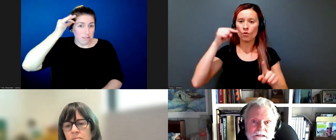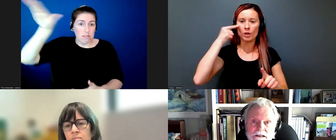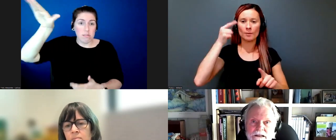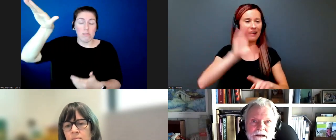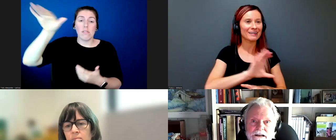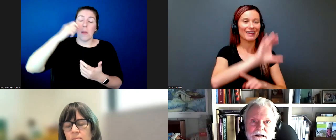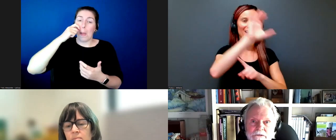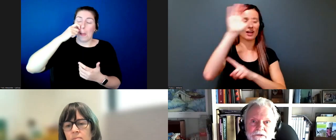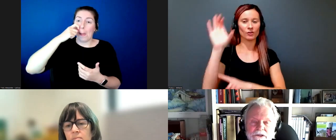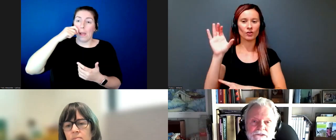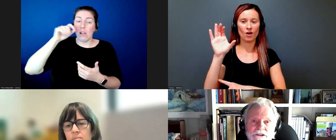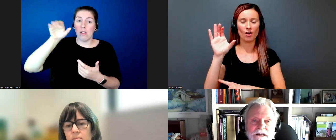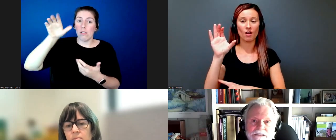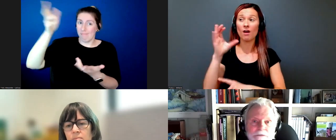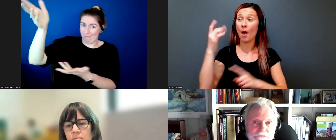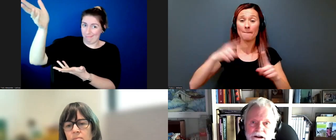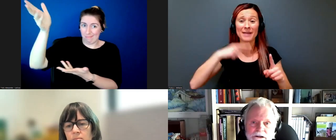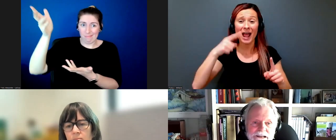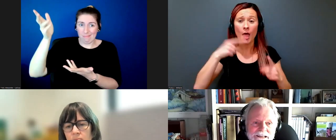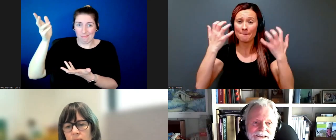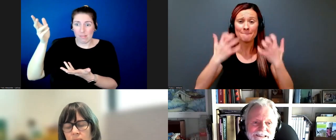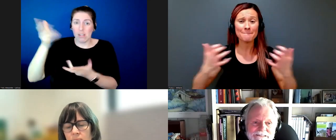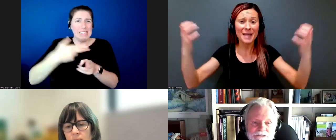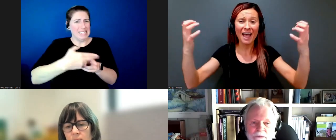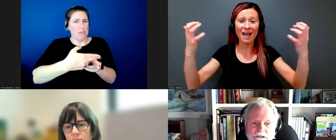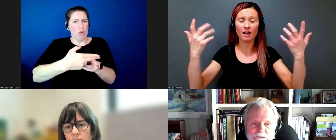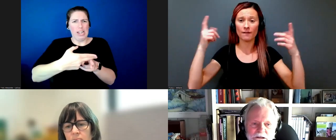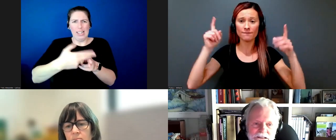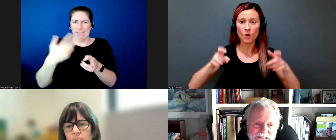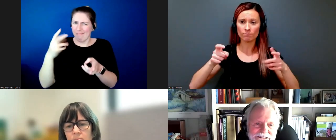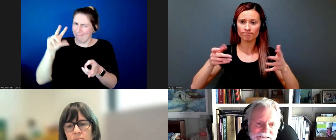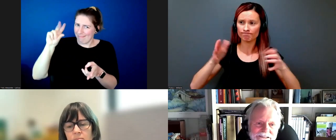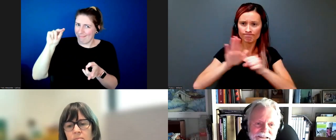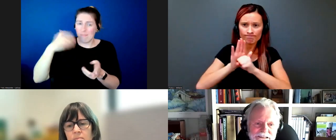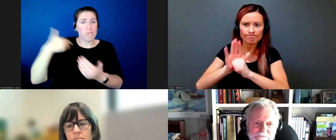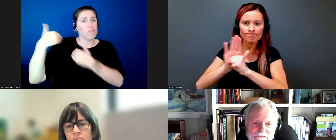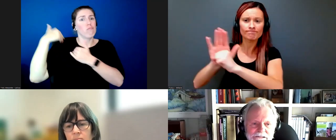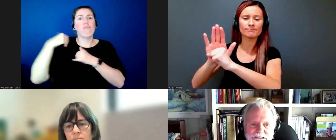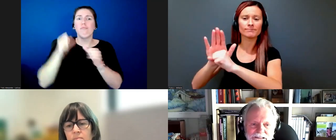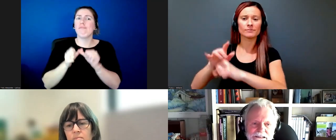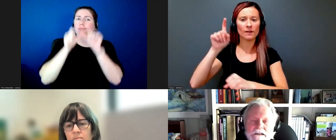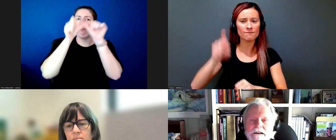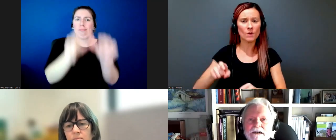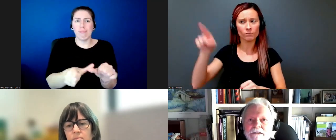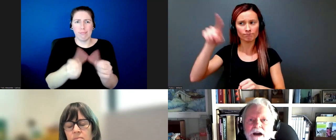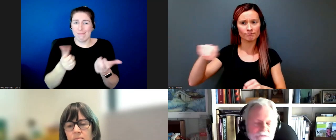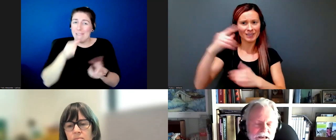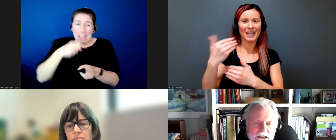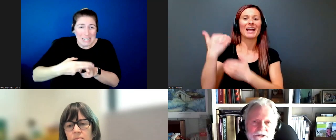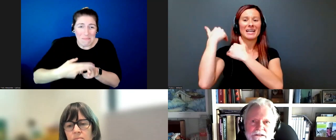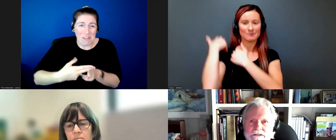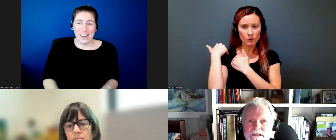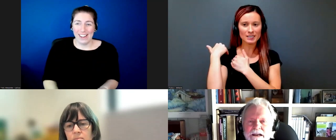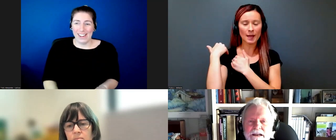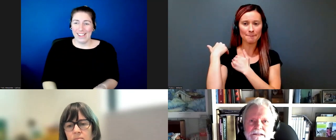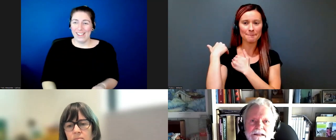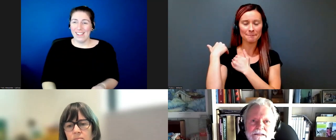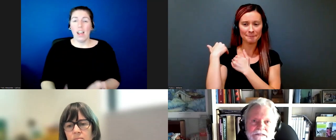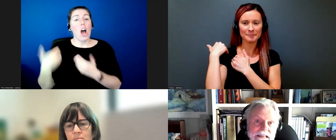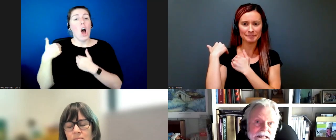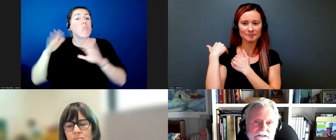public, these are not temporary responsibilities. These are not temporary obligations